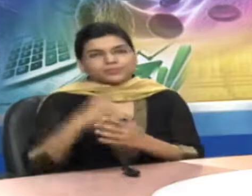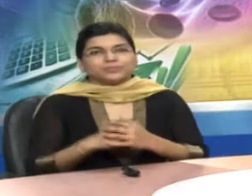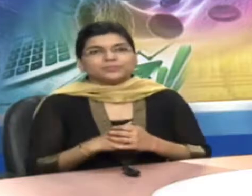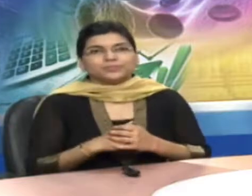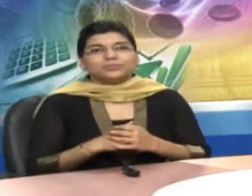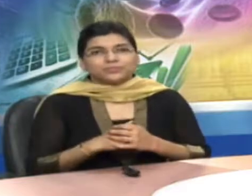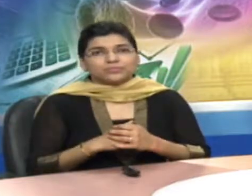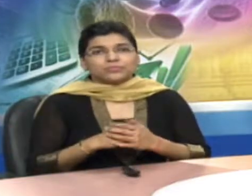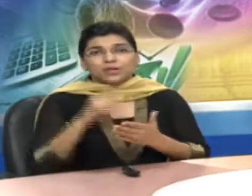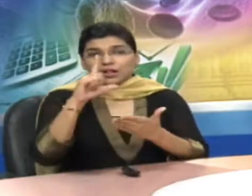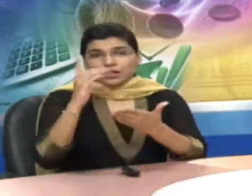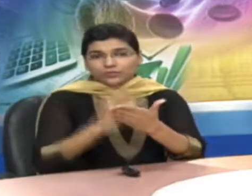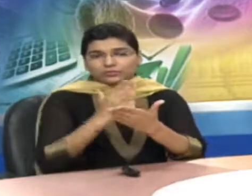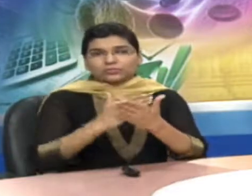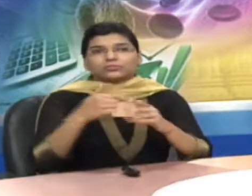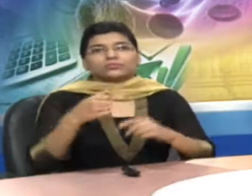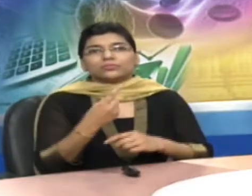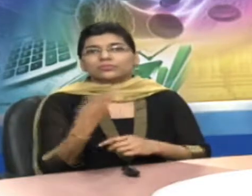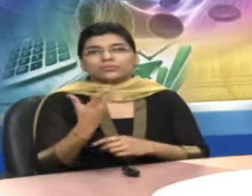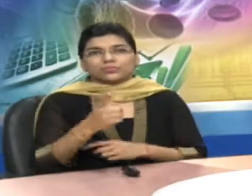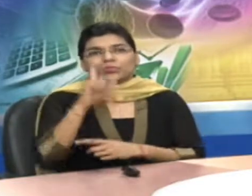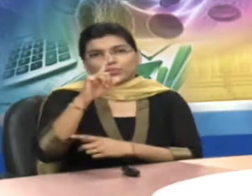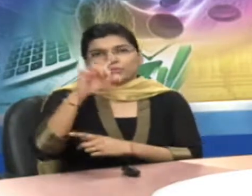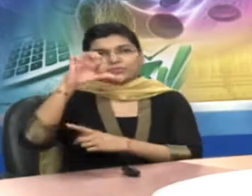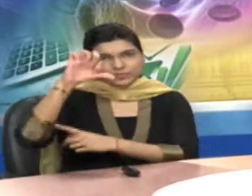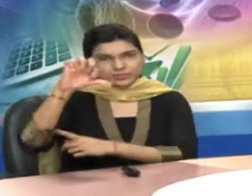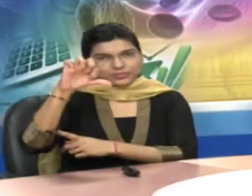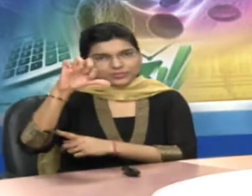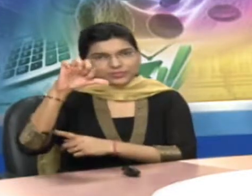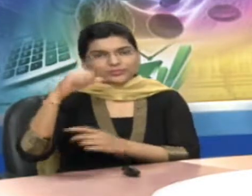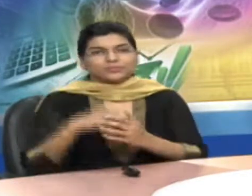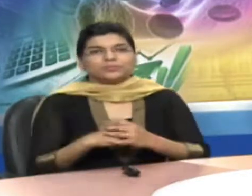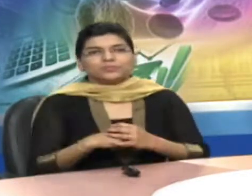we will be doing lesson number 19 from subject English.